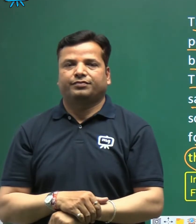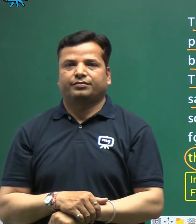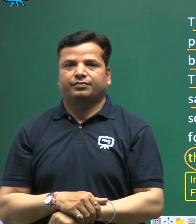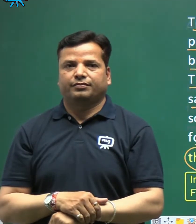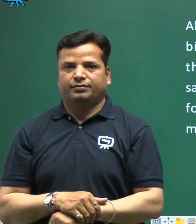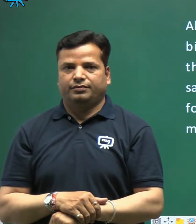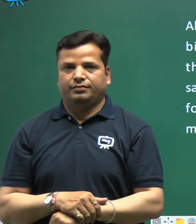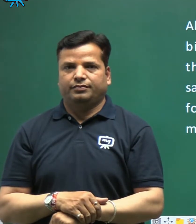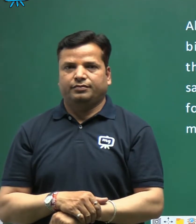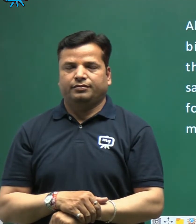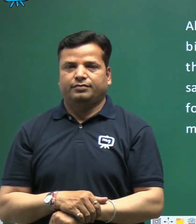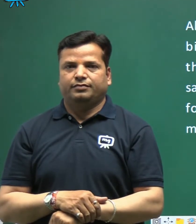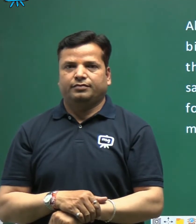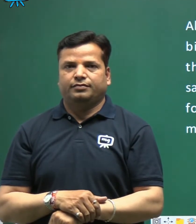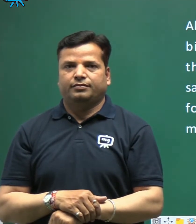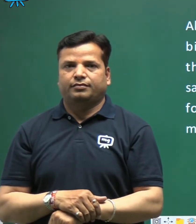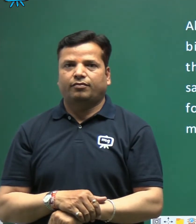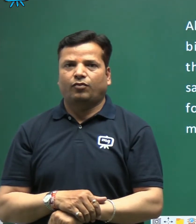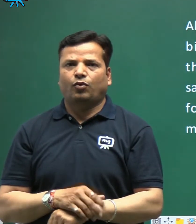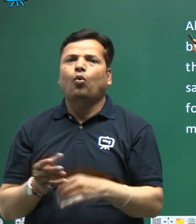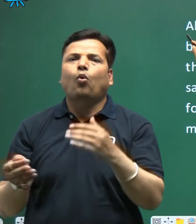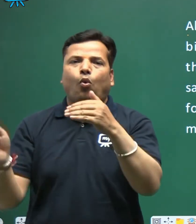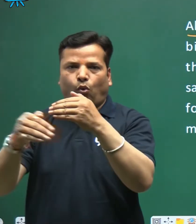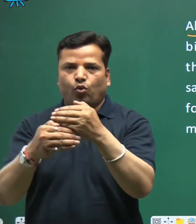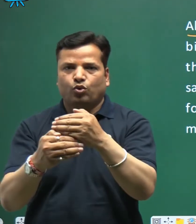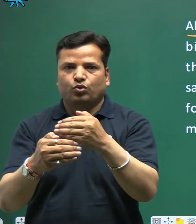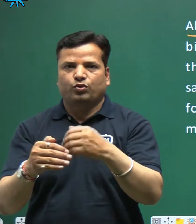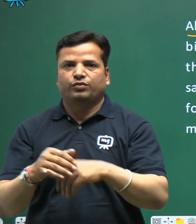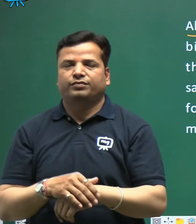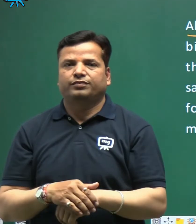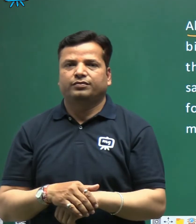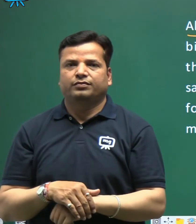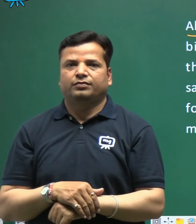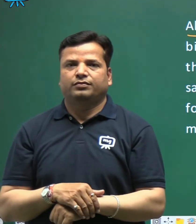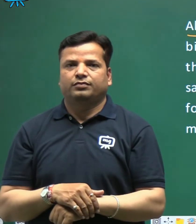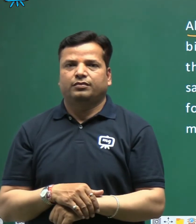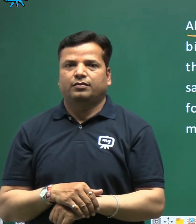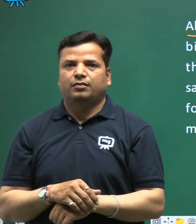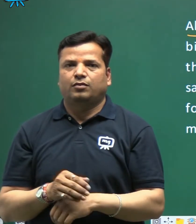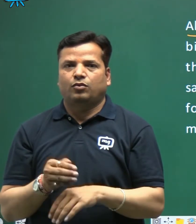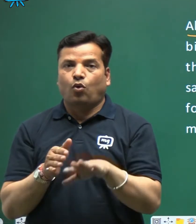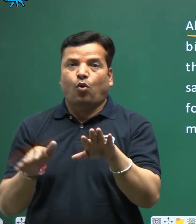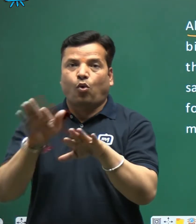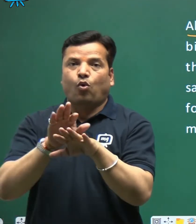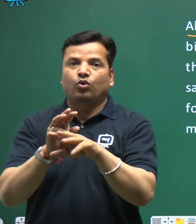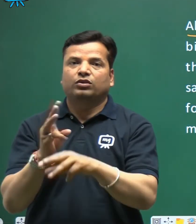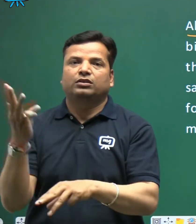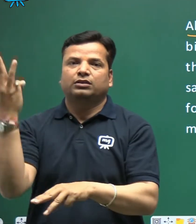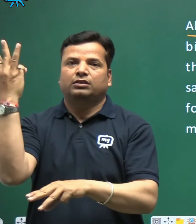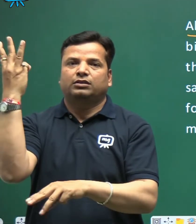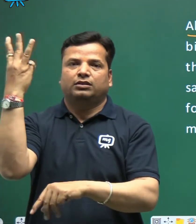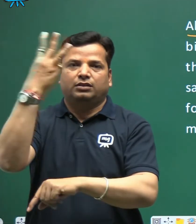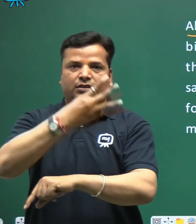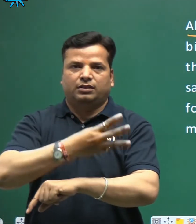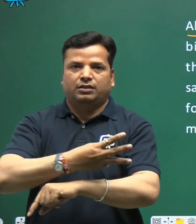Also, On the third day,